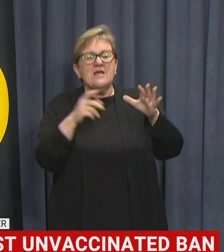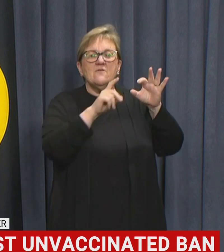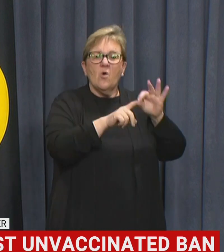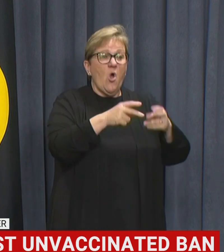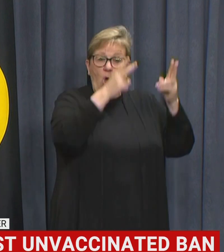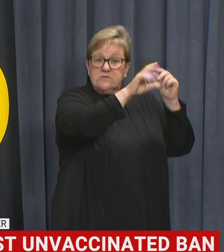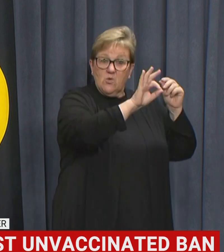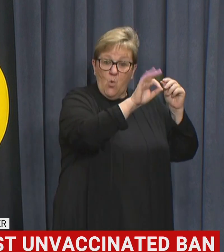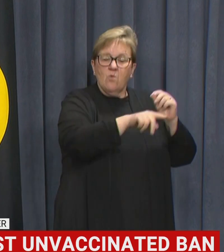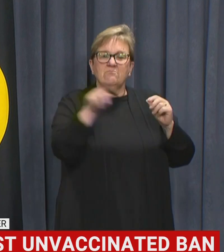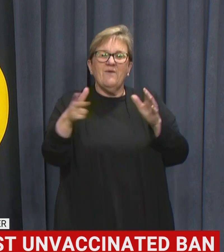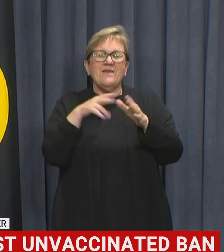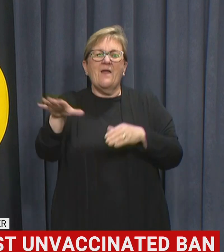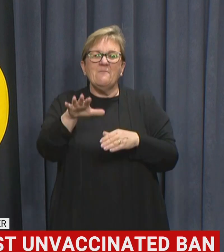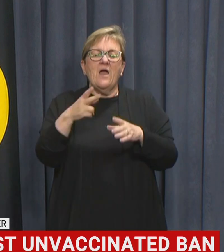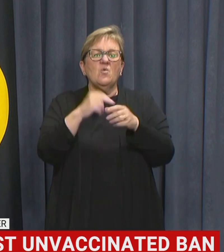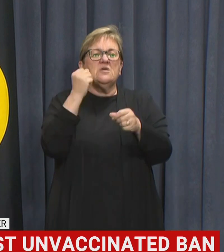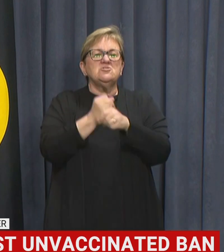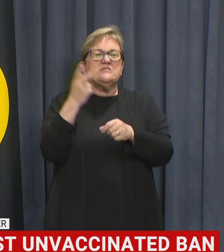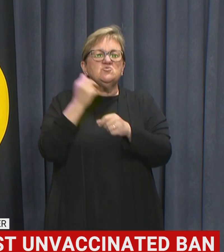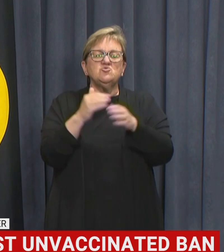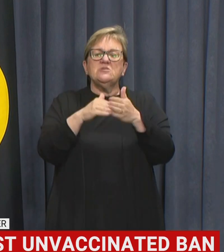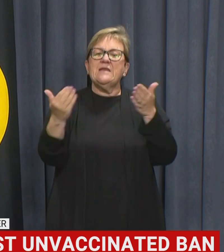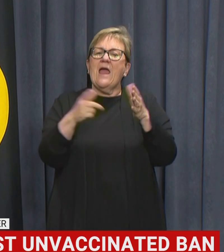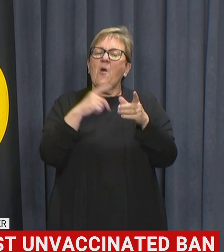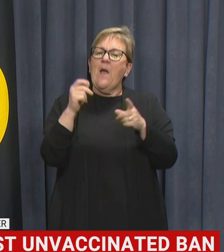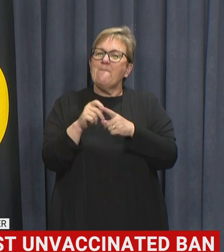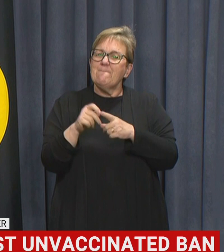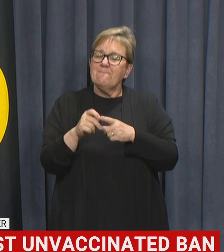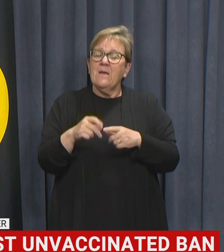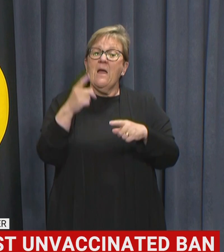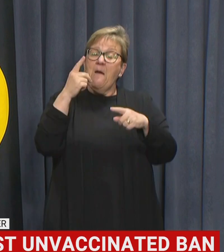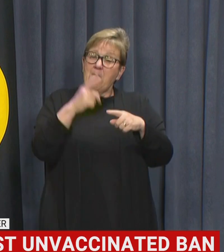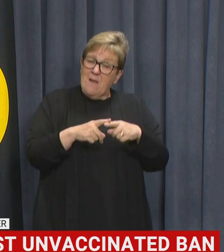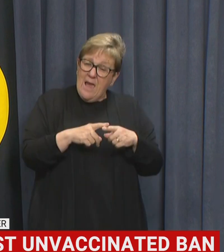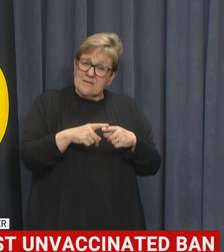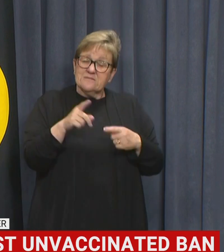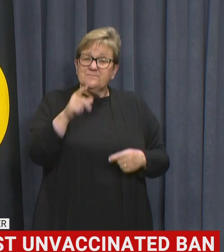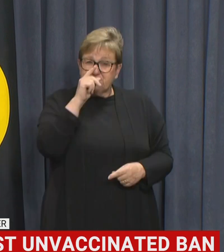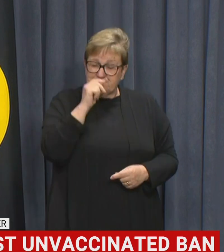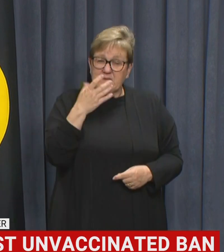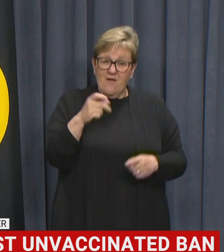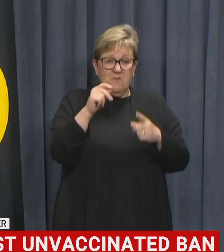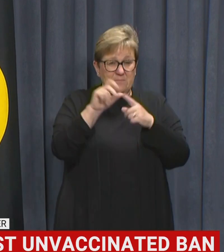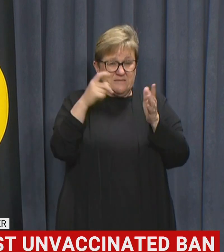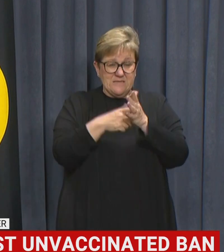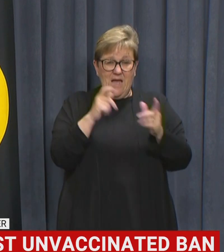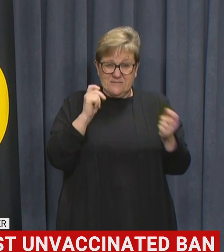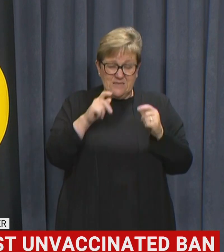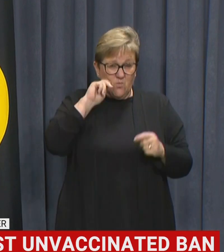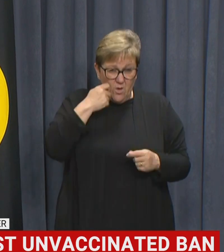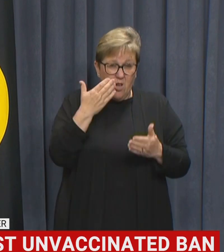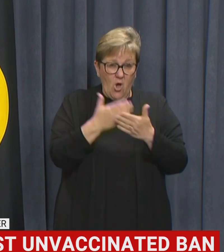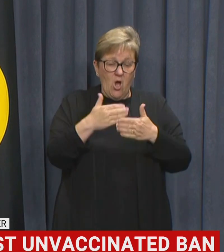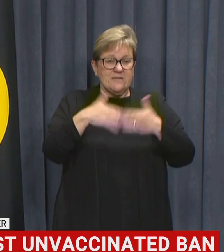at a suitable premise using the G2G Now app. They'll also be required to undertake a PCR test